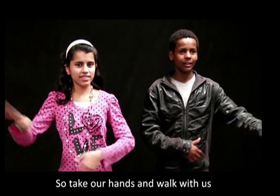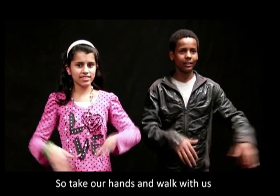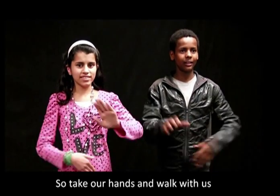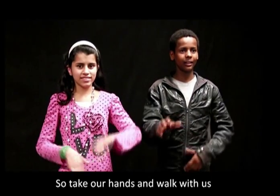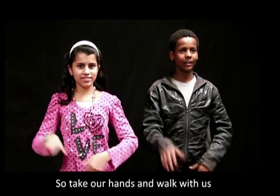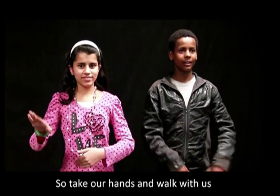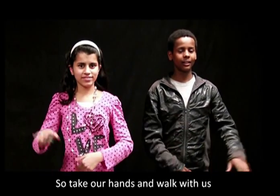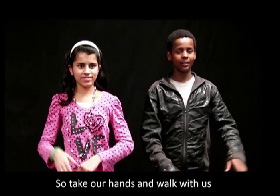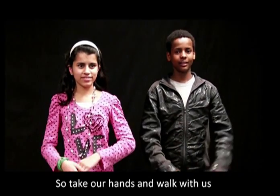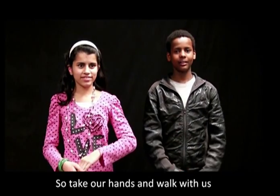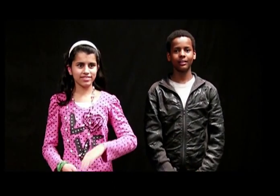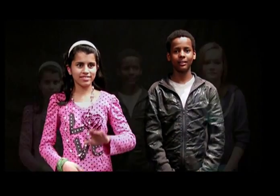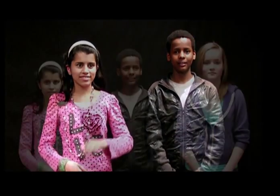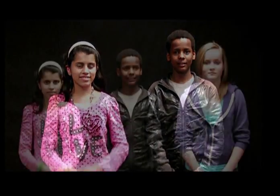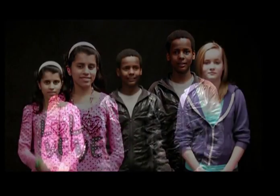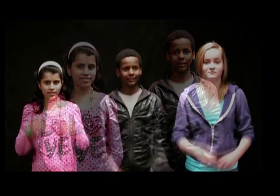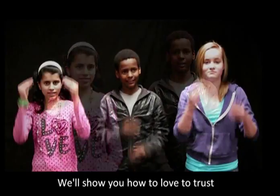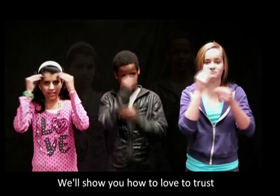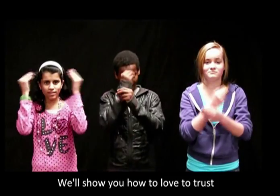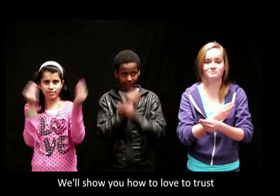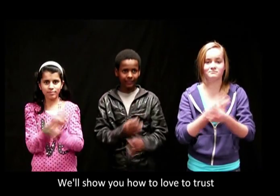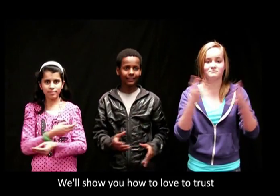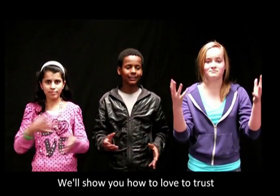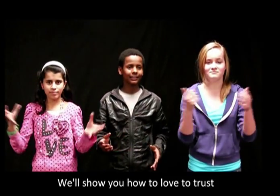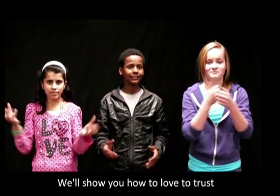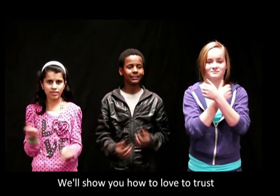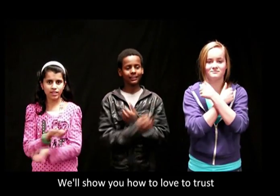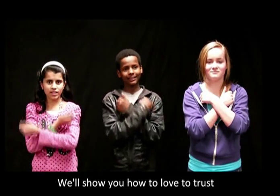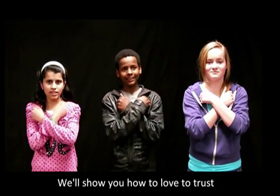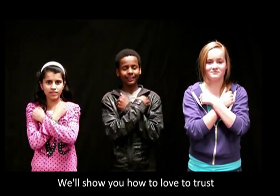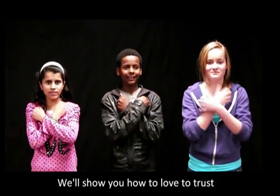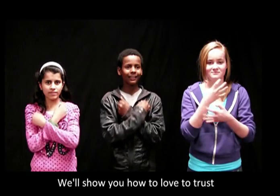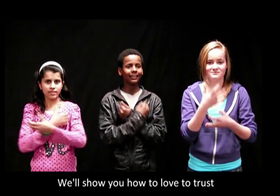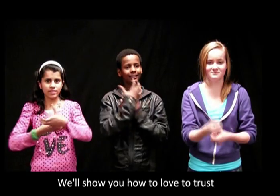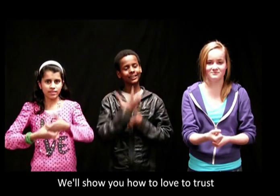us. We'll show you how to love, to trust.